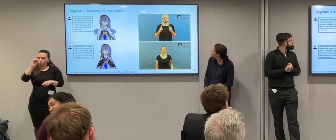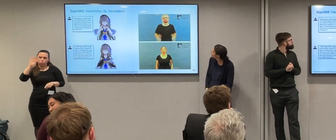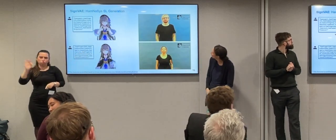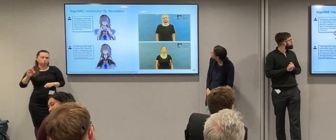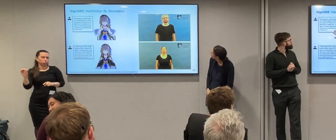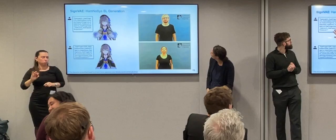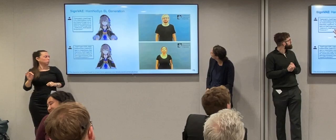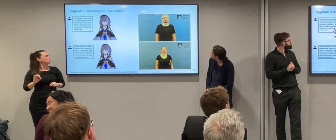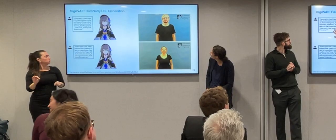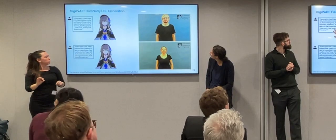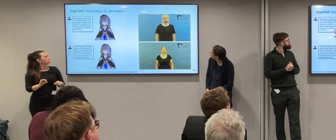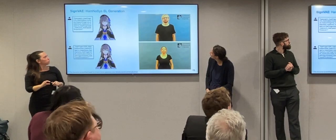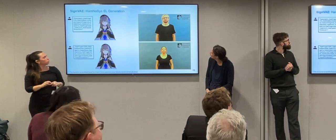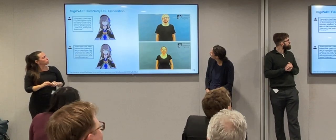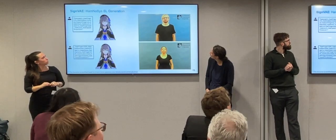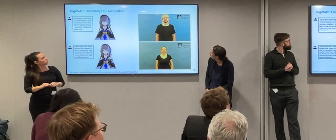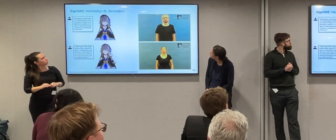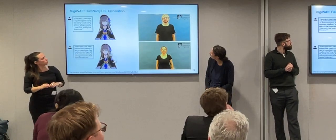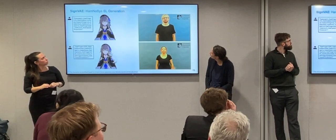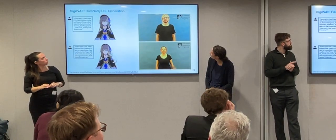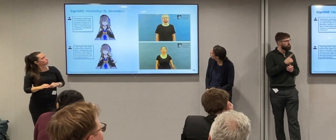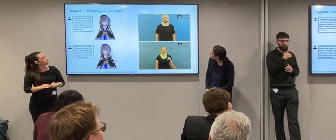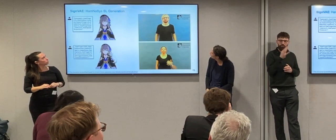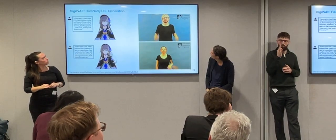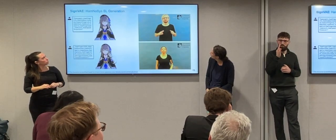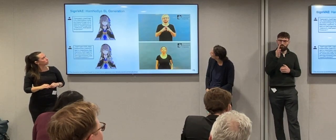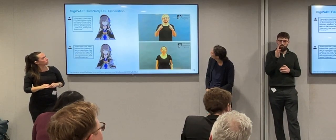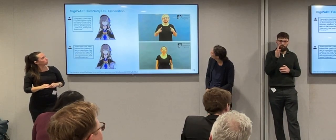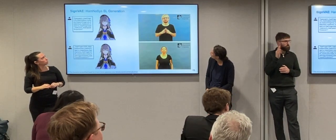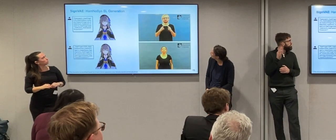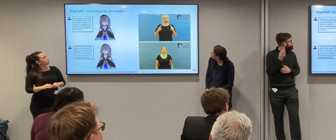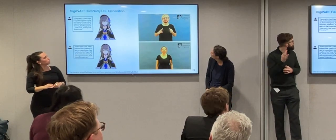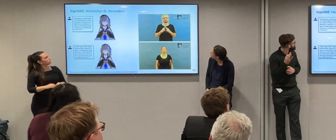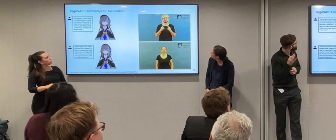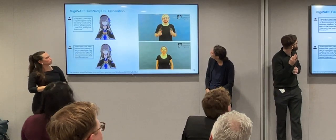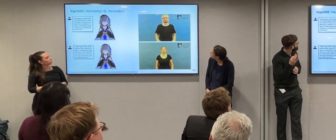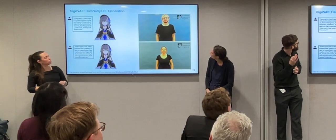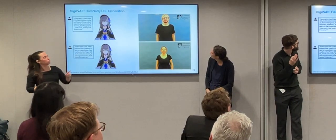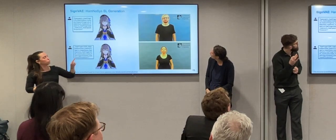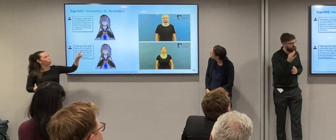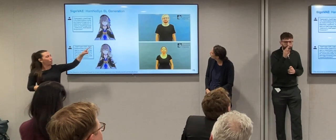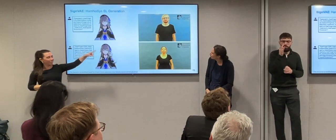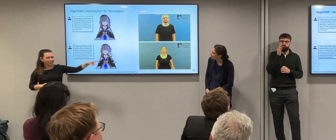And here, the prompt is given in Hamnosis.